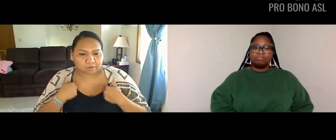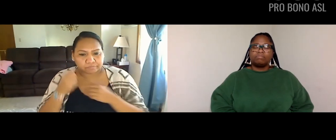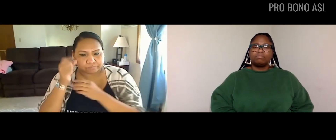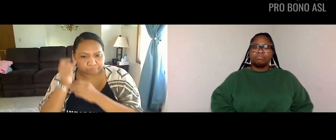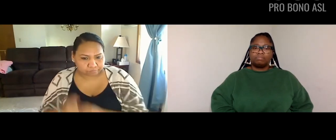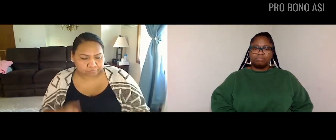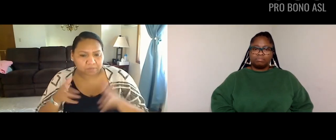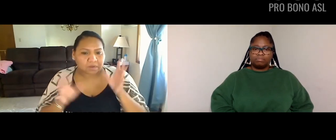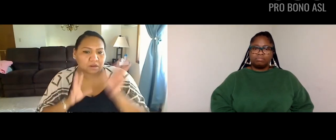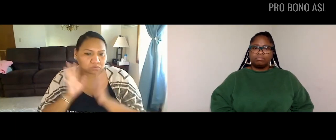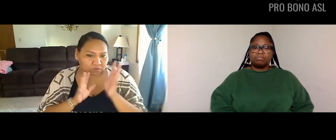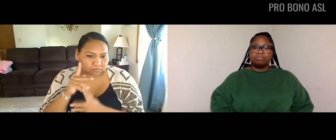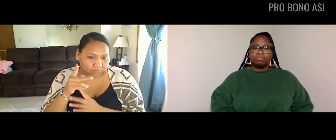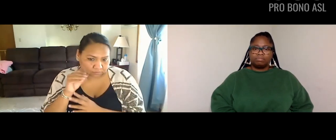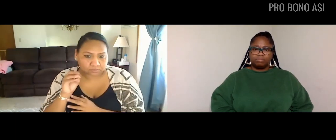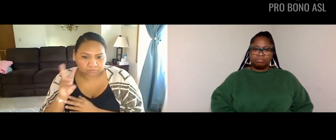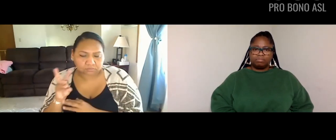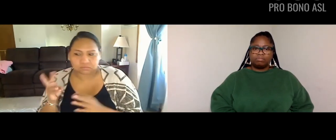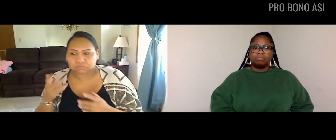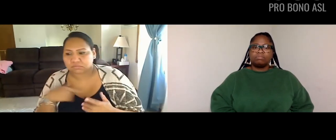for powwows.